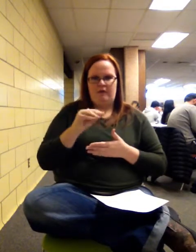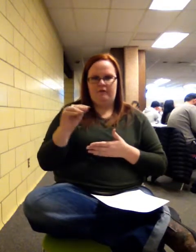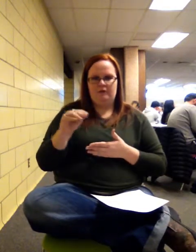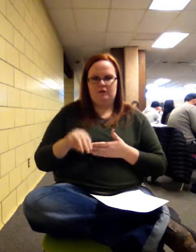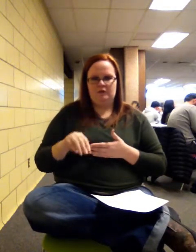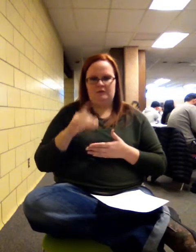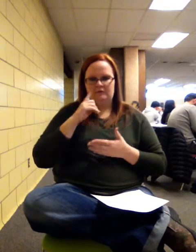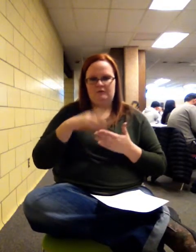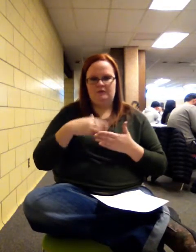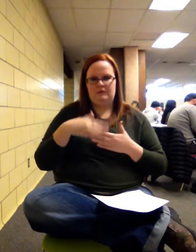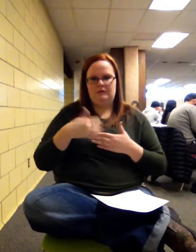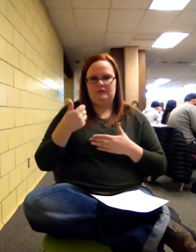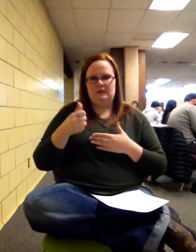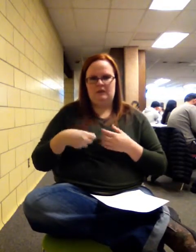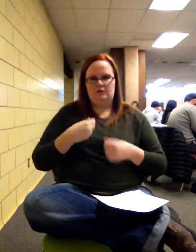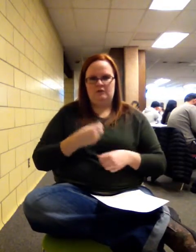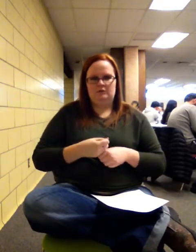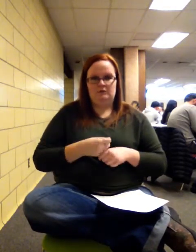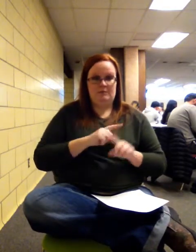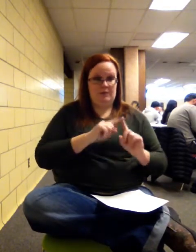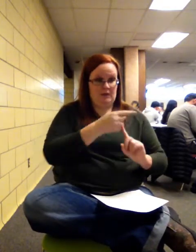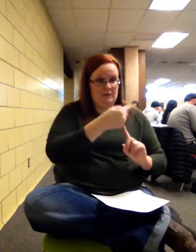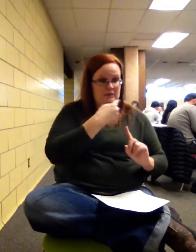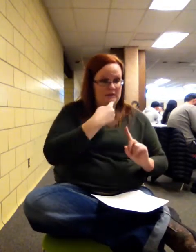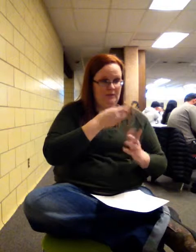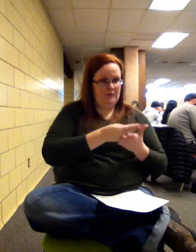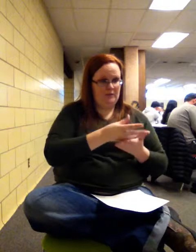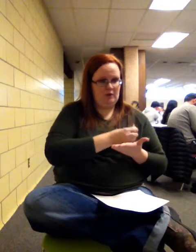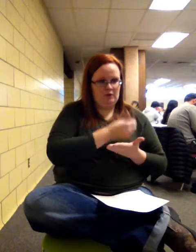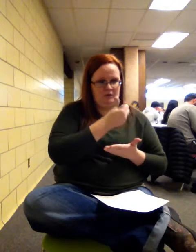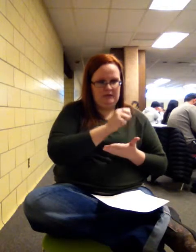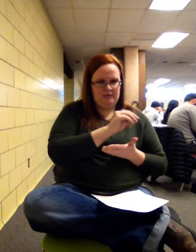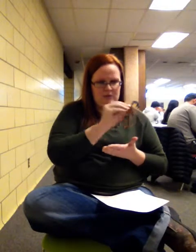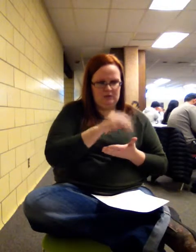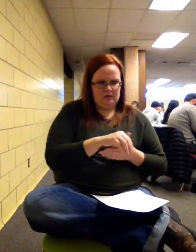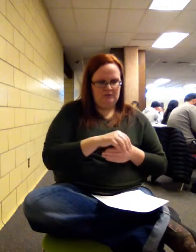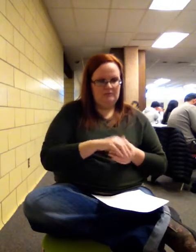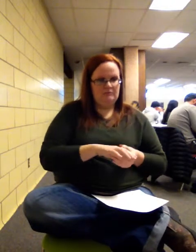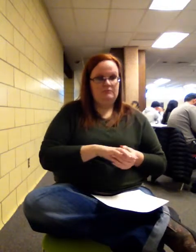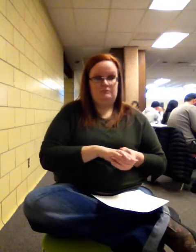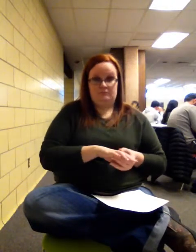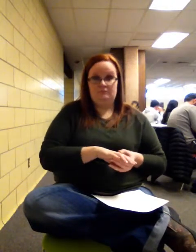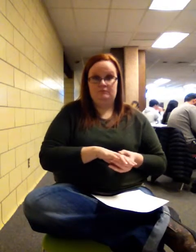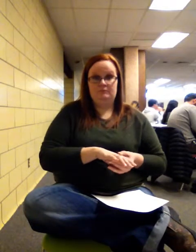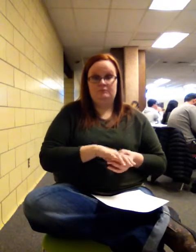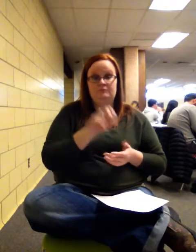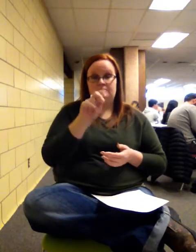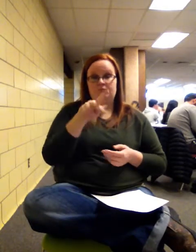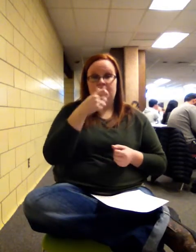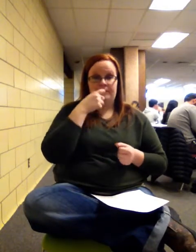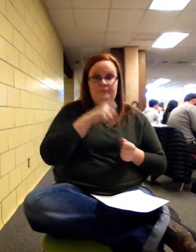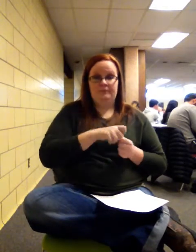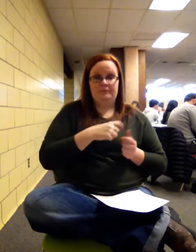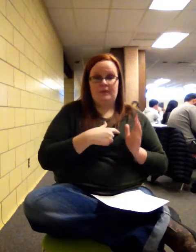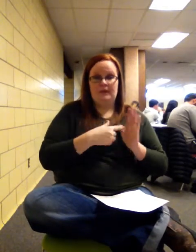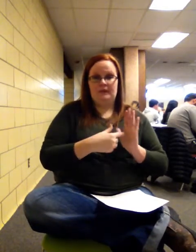over the next 10 years. But you said we were only going to earn 10%. Okay, remember, my example is about me. This is all